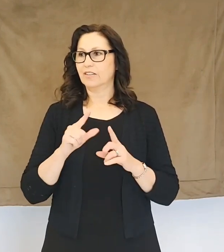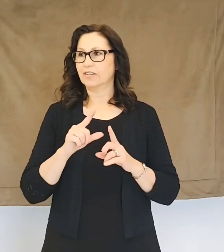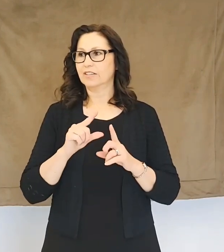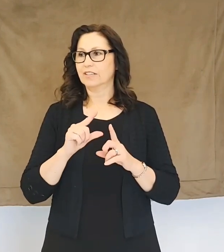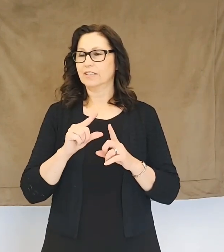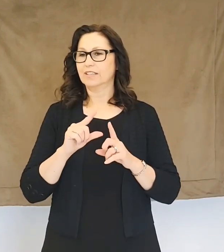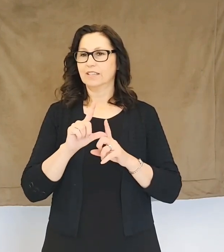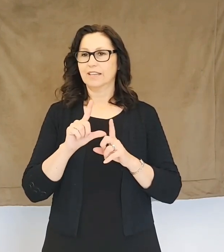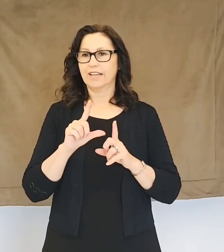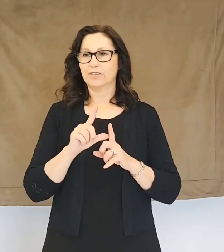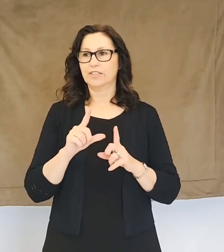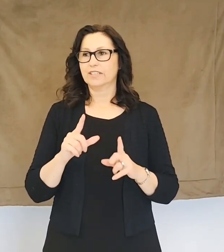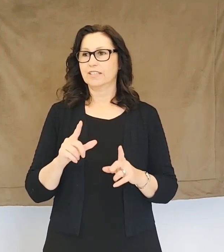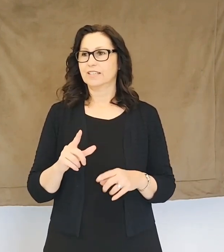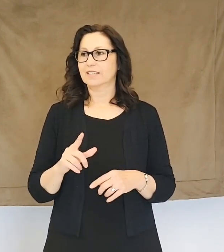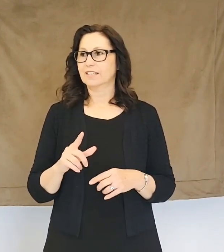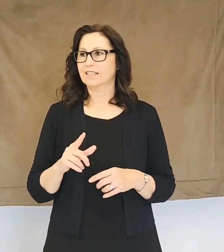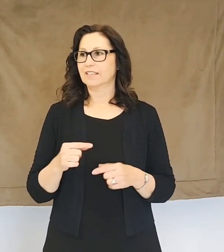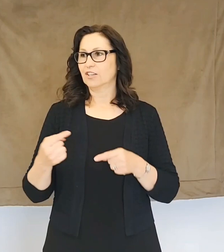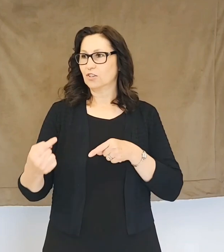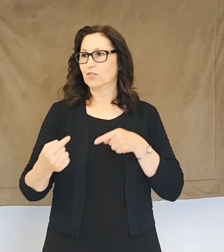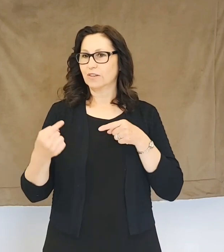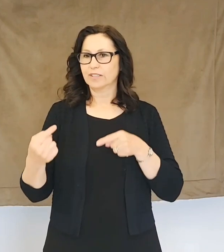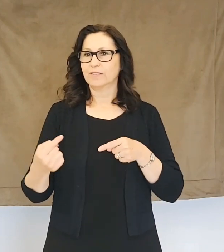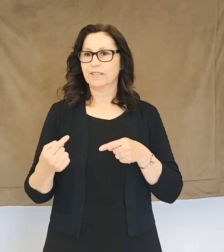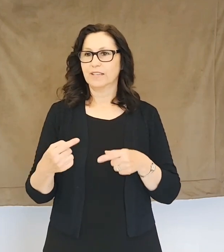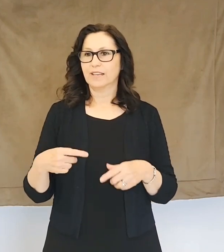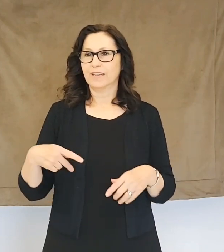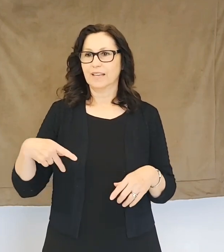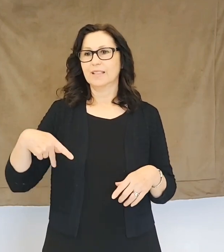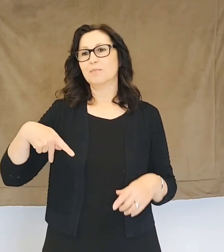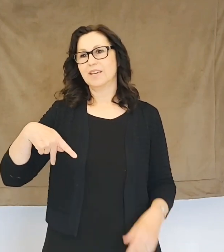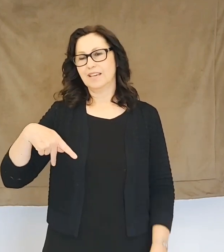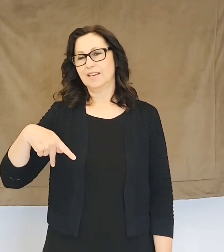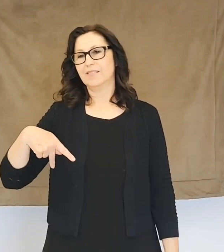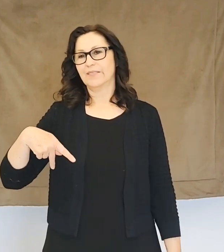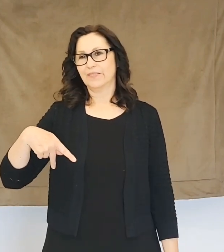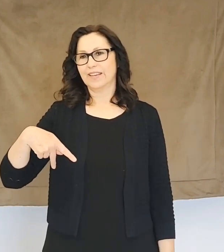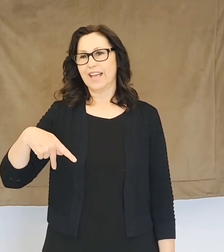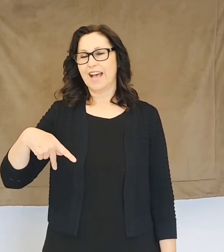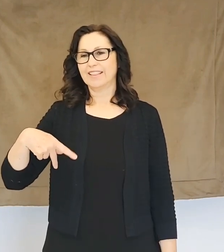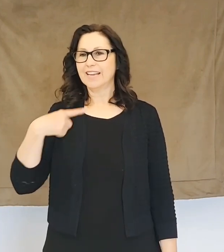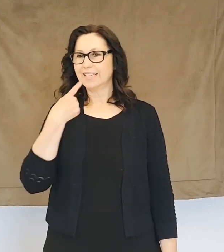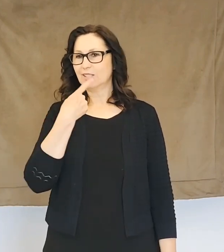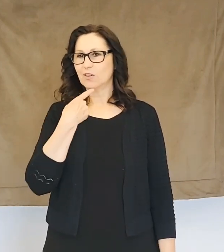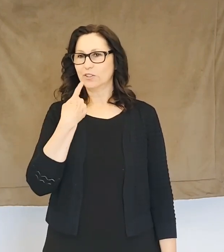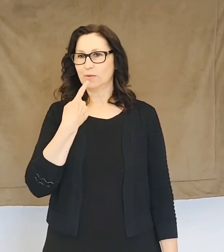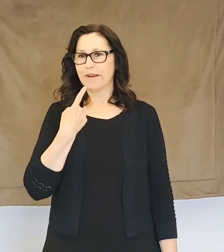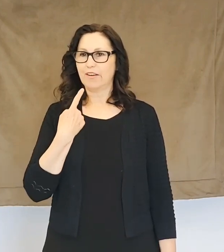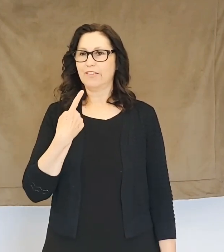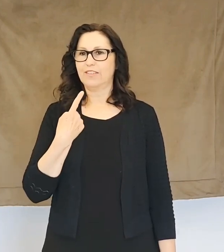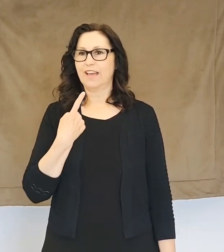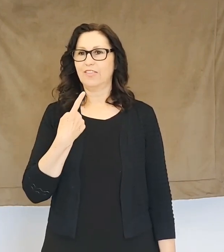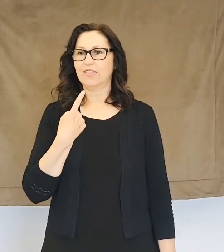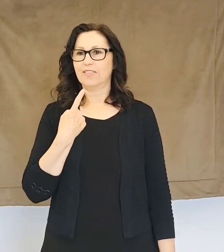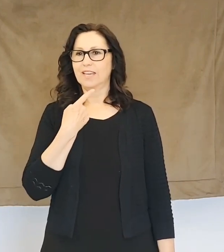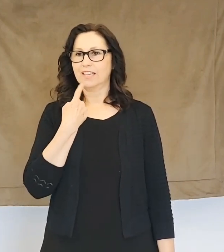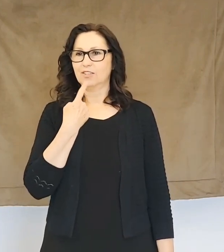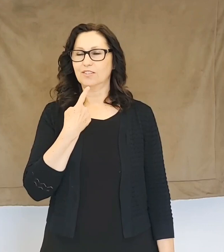other letters that you're struggling? The P. I think I saw in your mouth. I think I